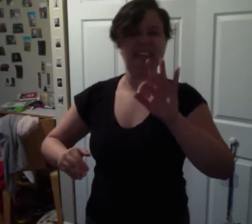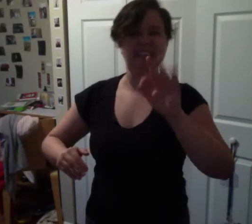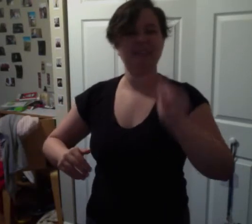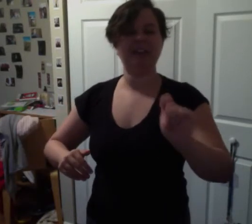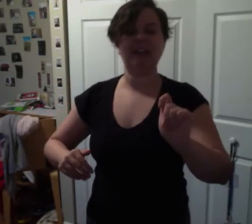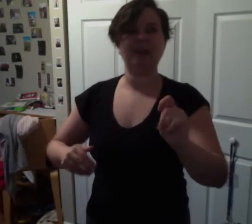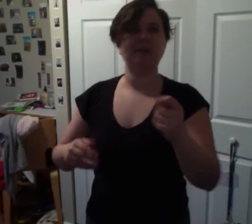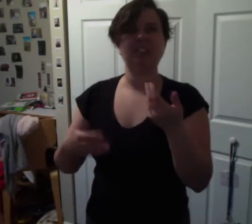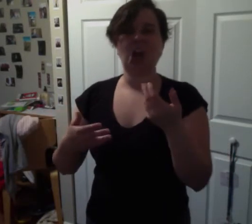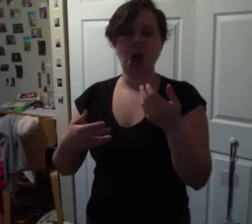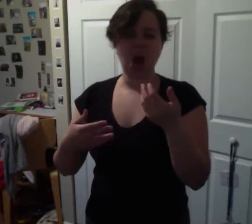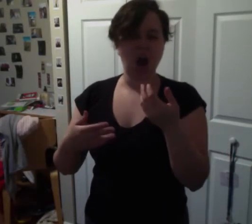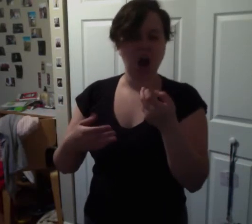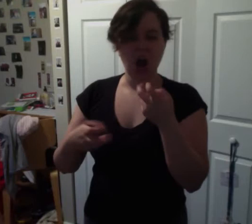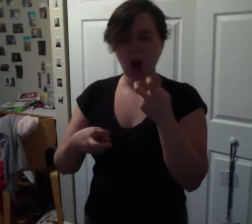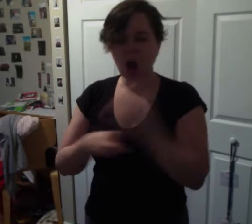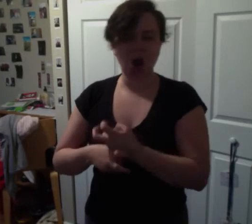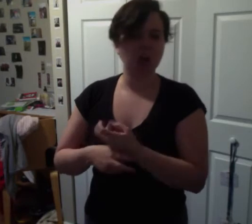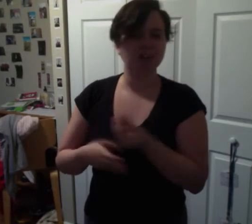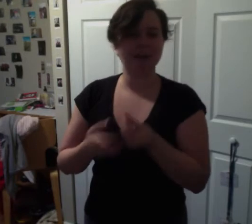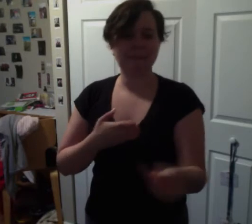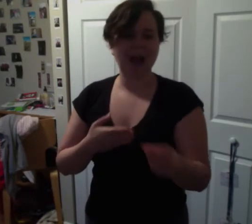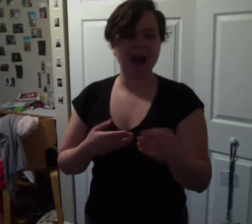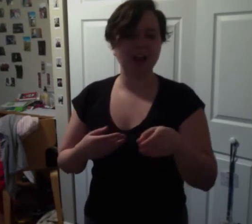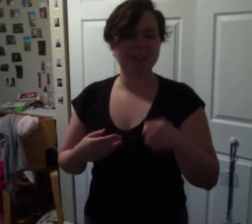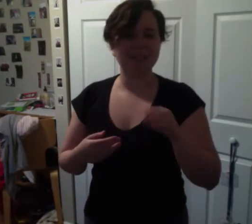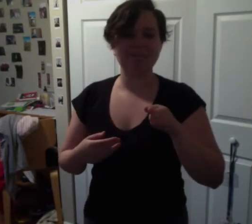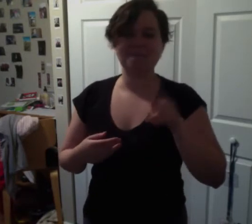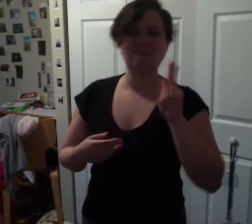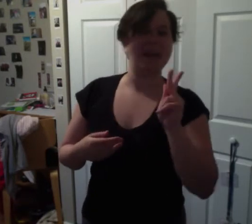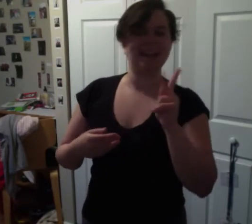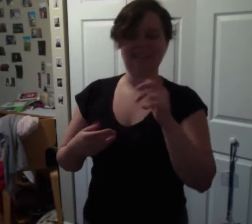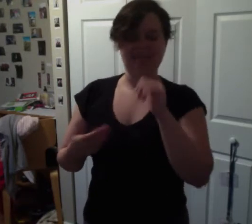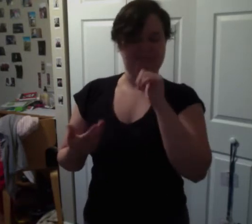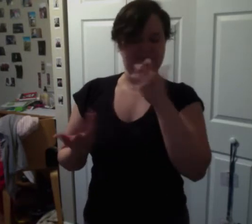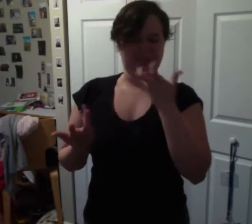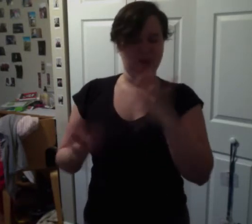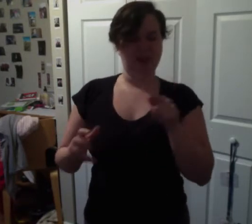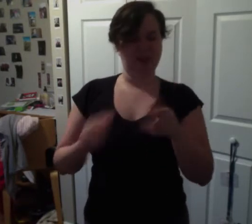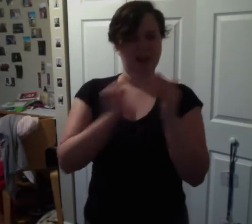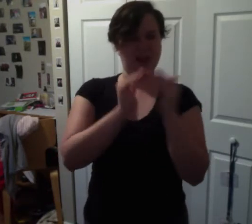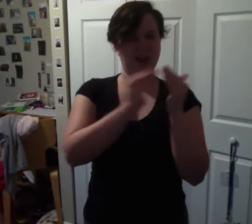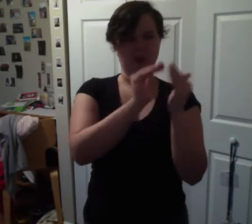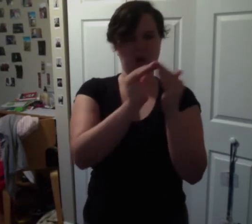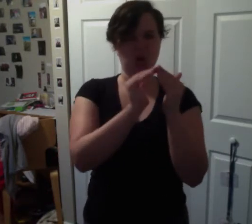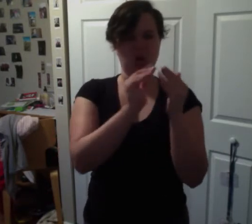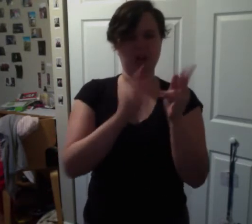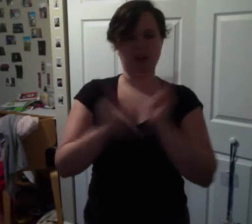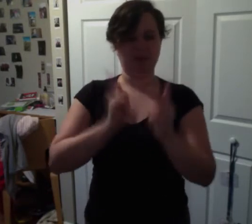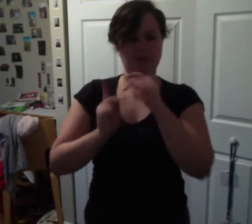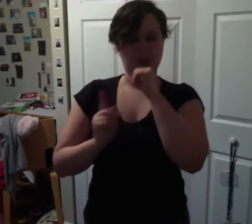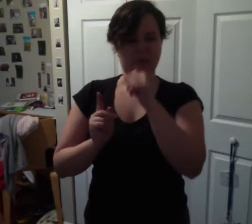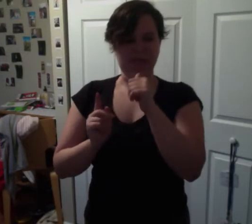weren't interested in the neighborhood, because people weren't interested in the neighborhood, because nothing had happened there. It was dirt. It was